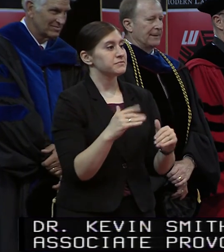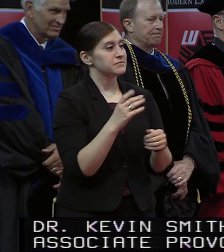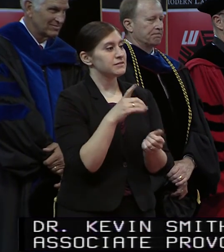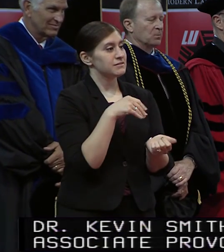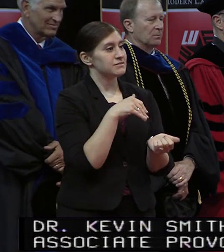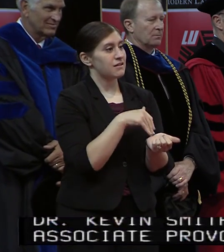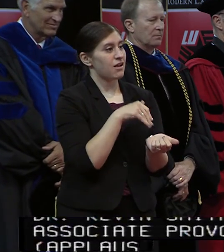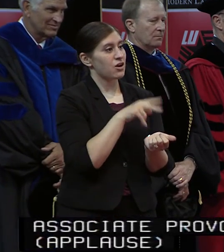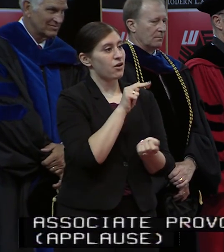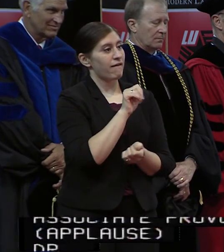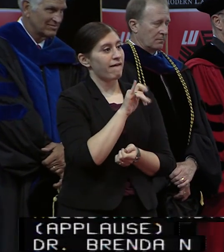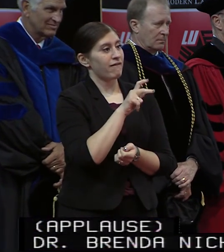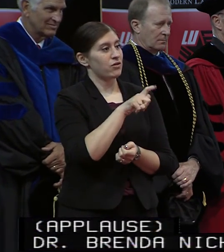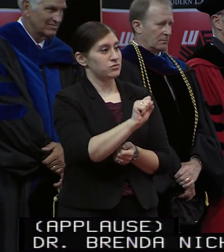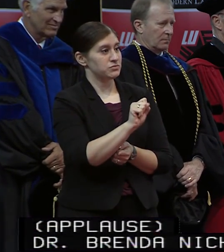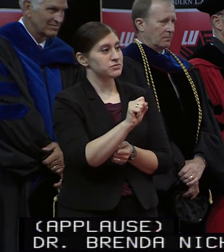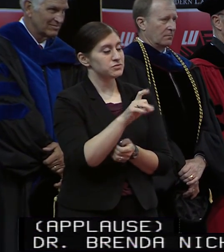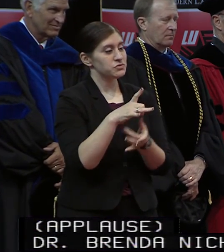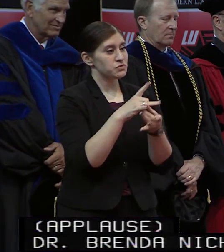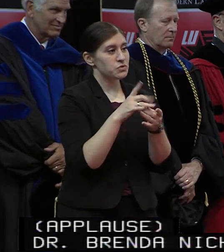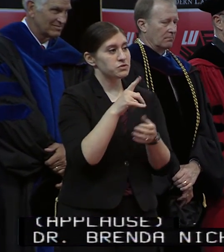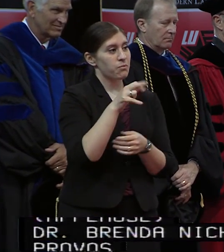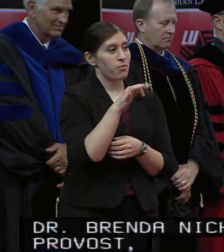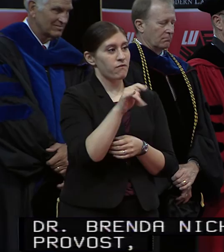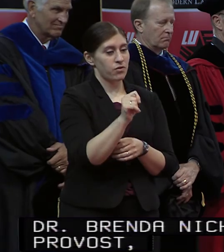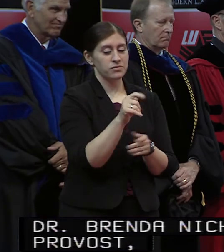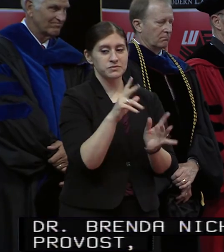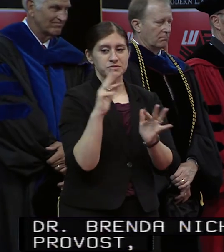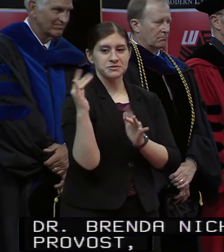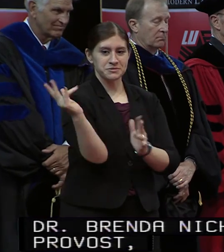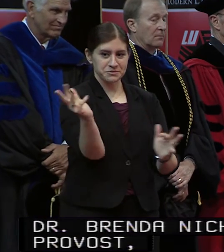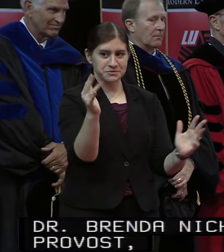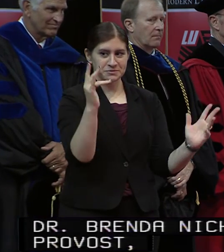Dr. Brenda Nichols, Associate Provost.